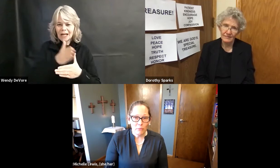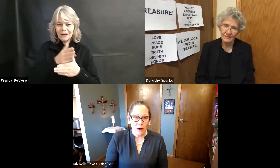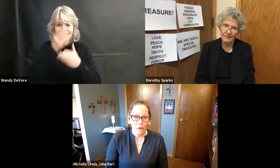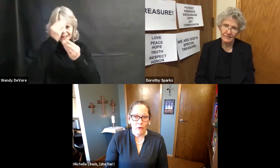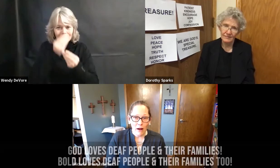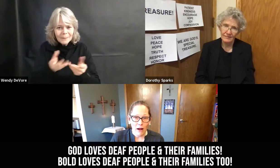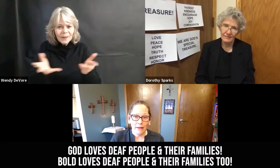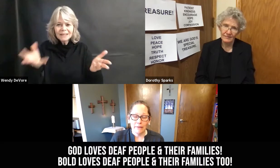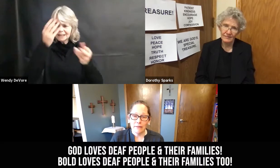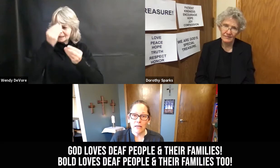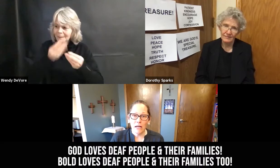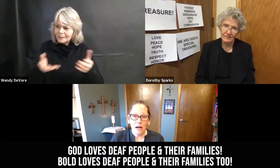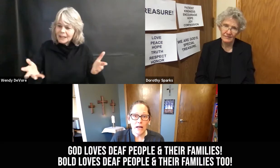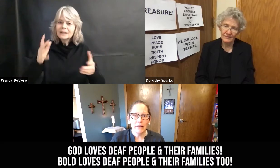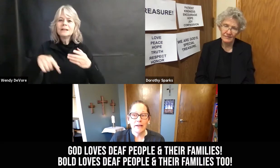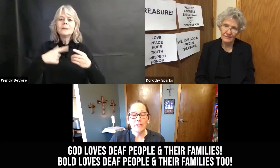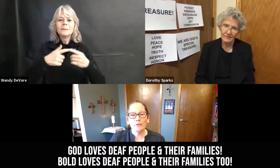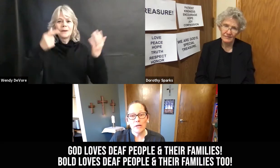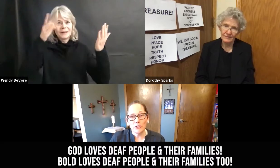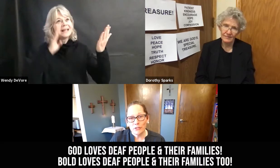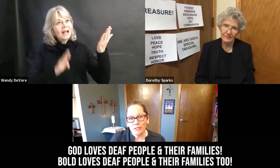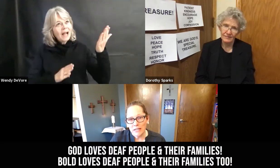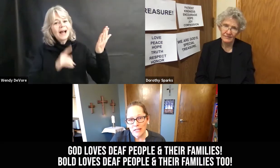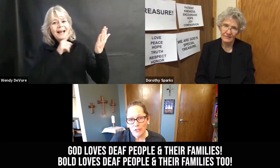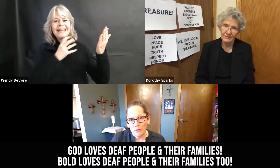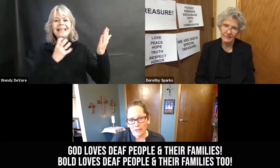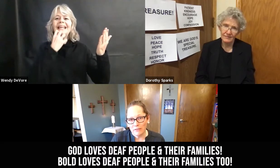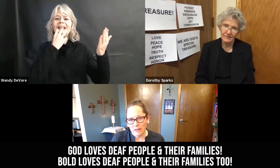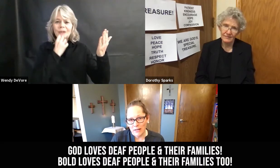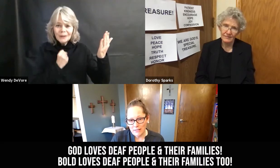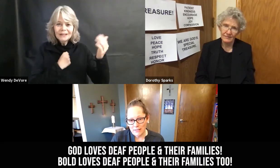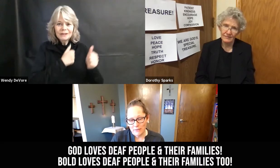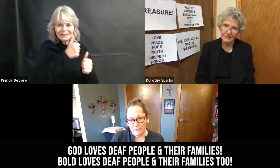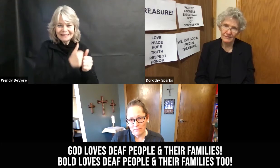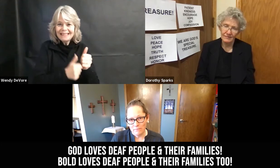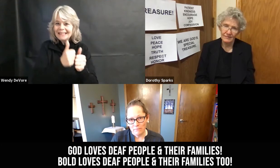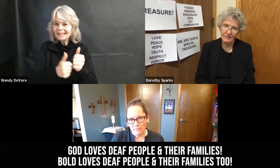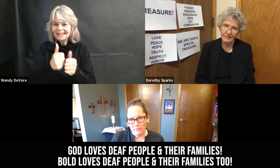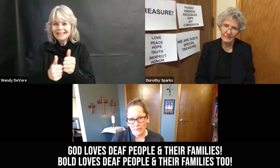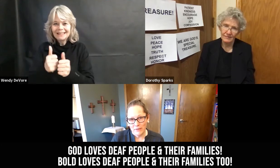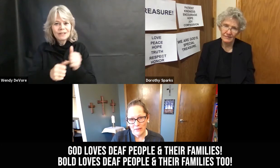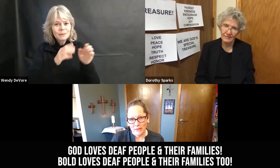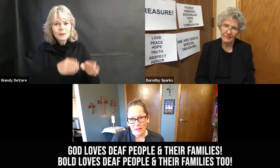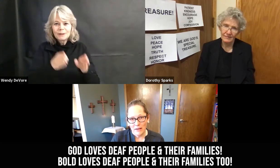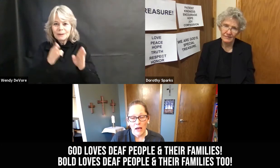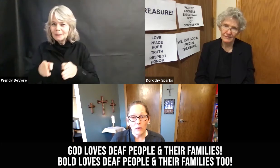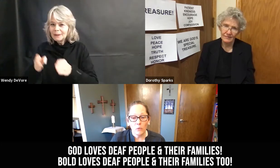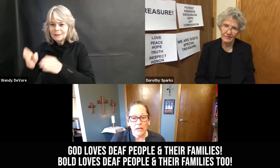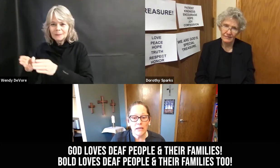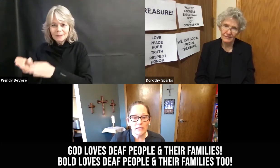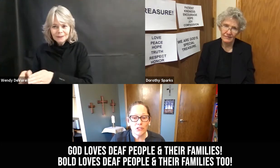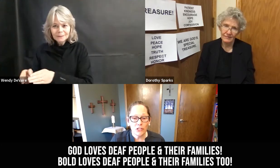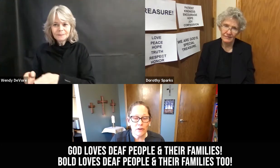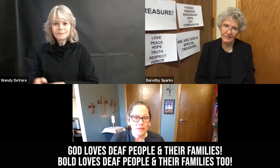message about God, that God treasures each one of us, And